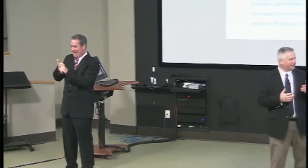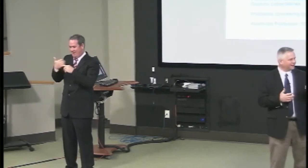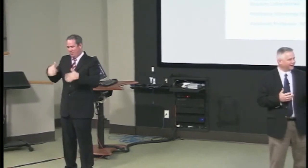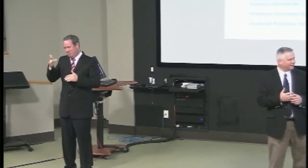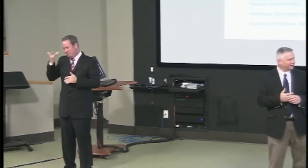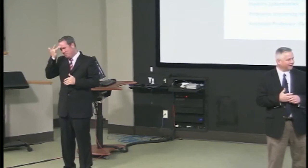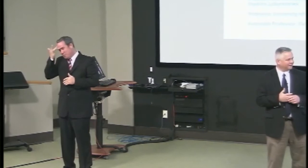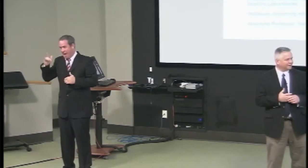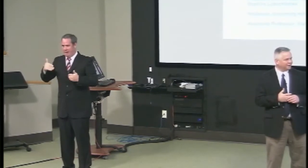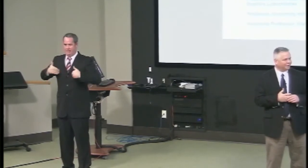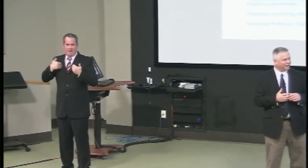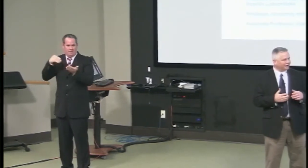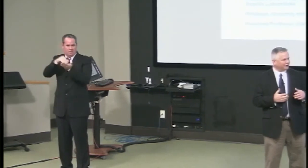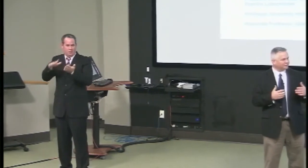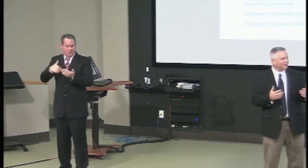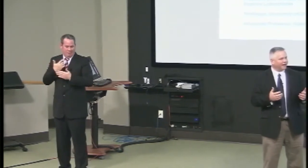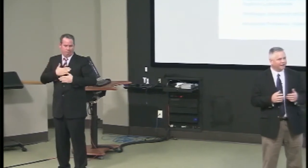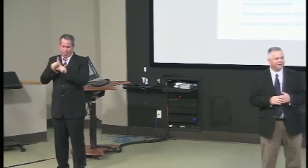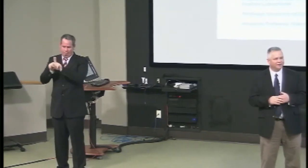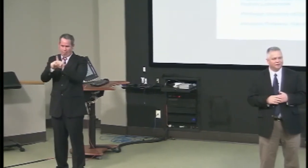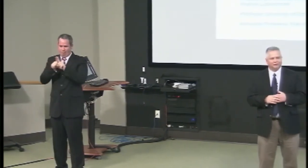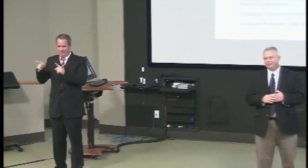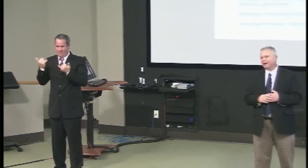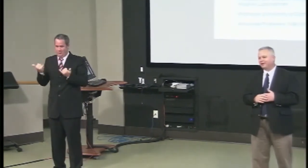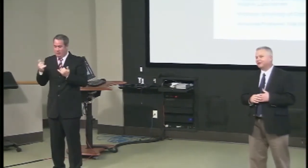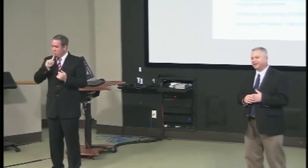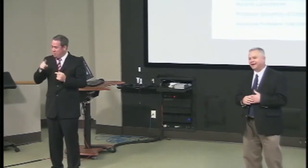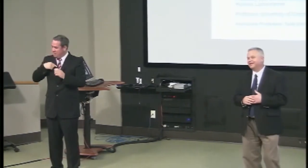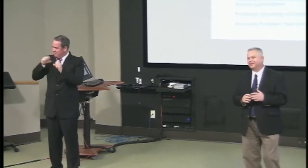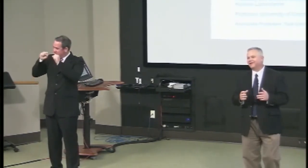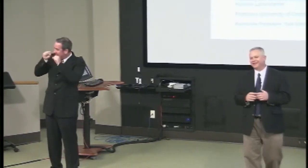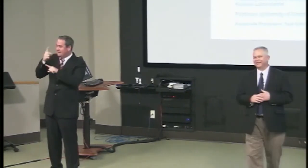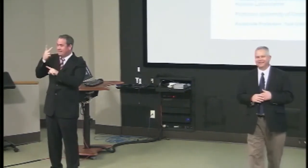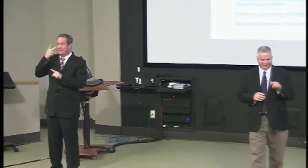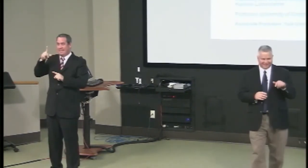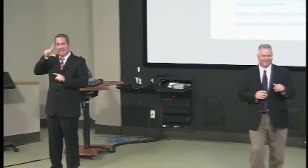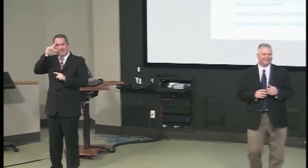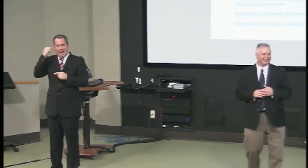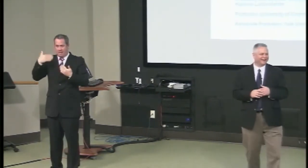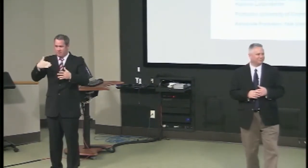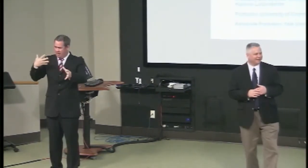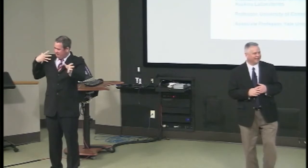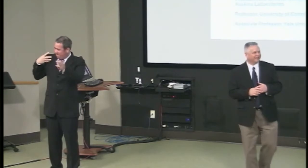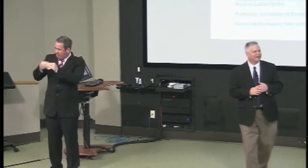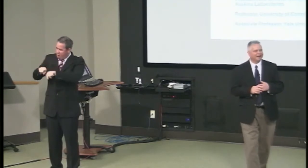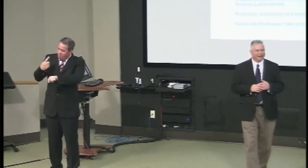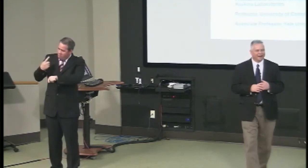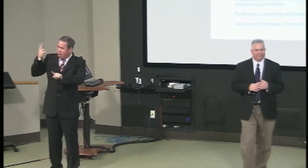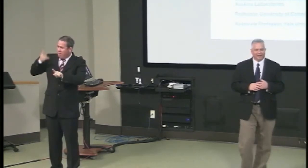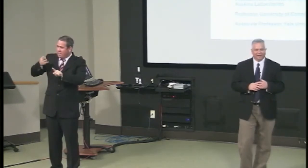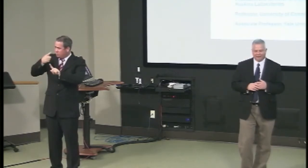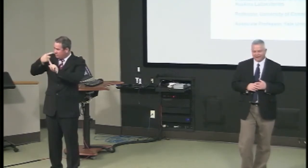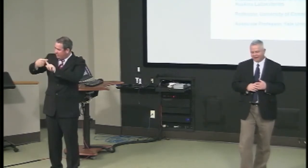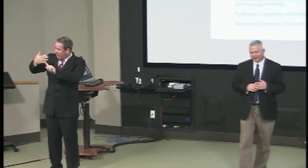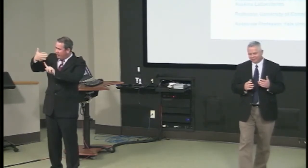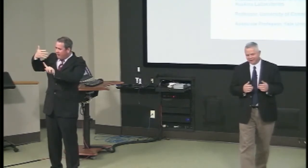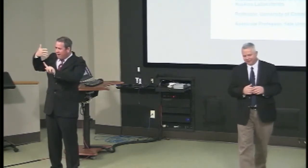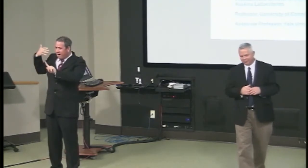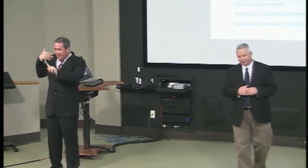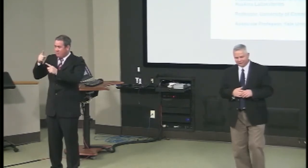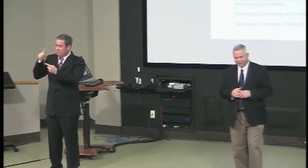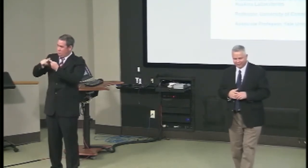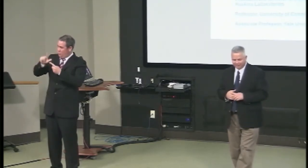history and to know that it goes back to Abraham Lincoln. I didn't know any of these things until I came today. I'm